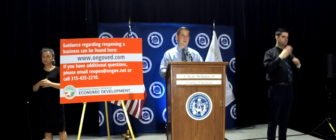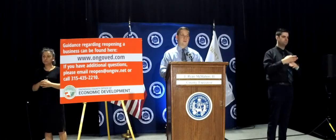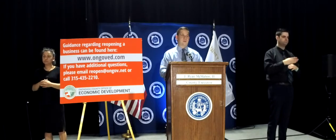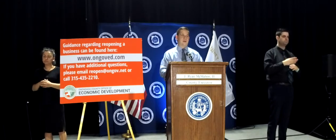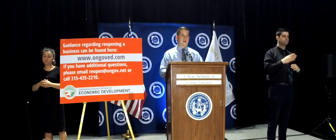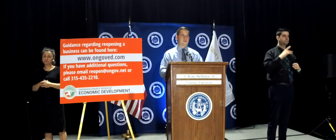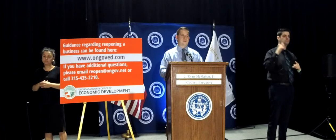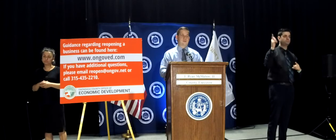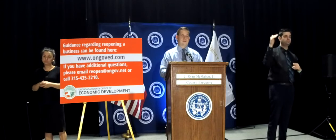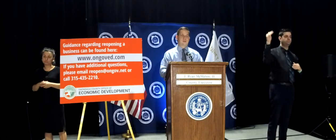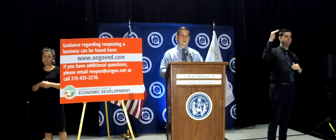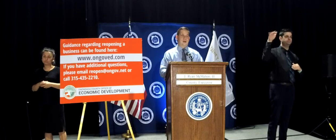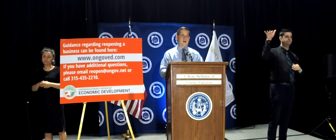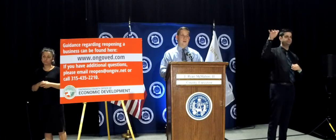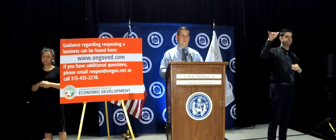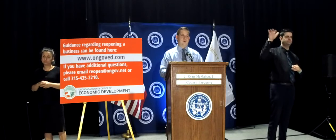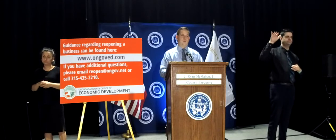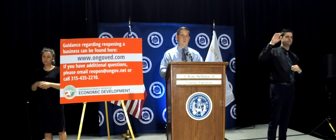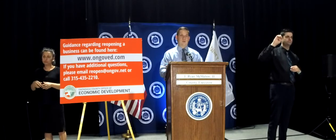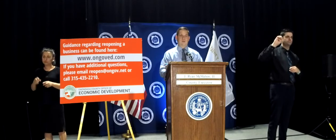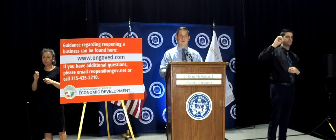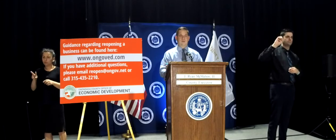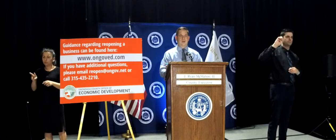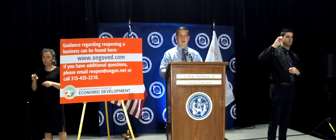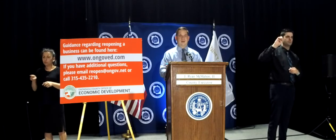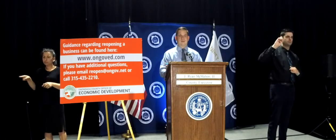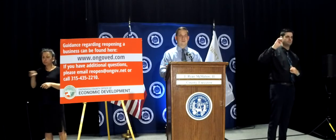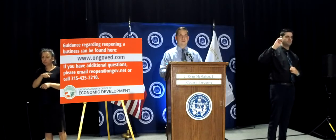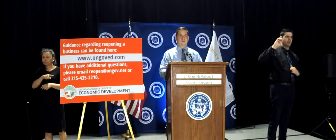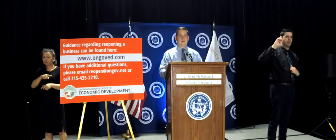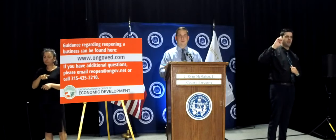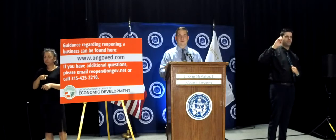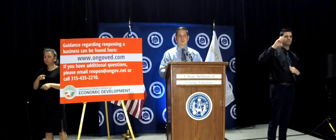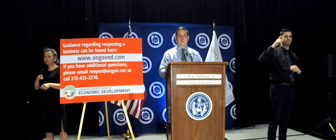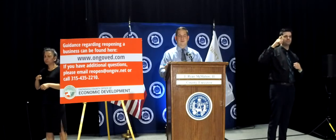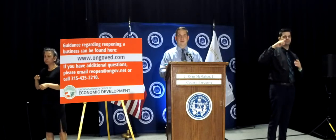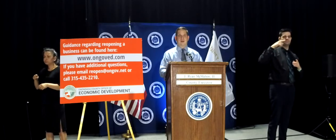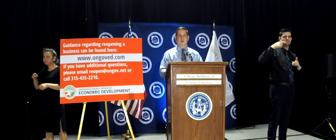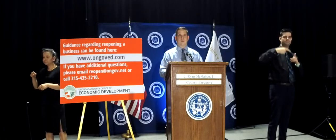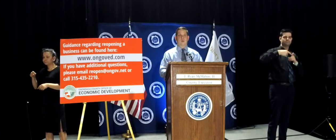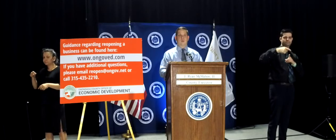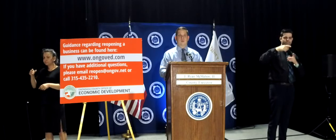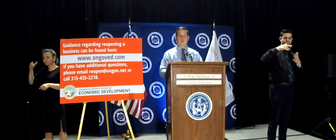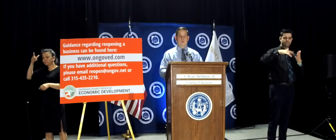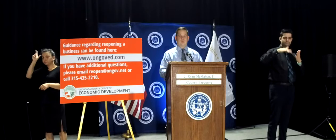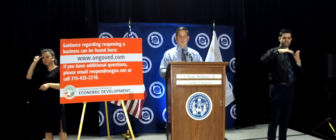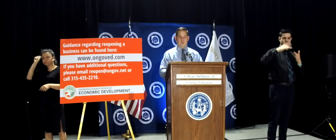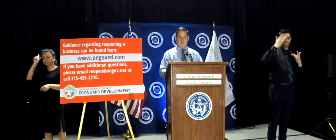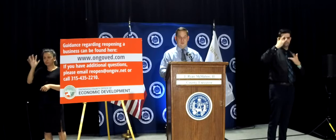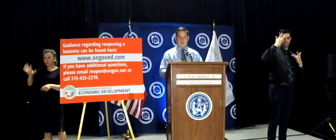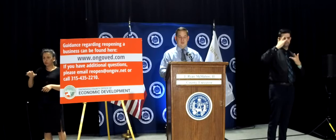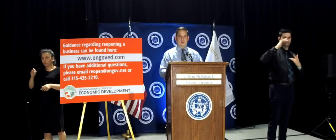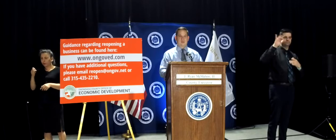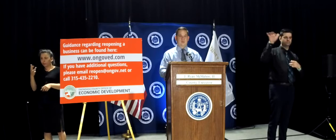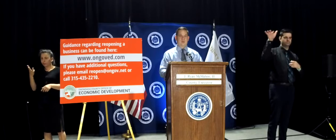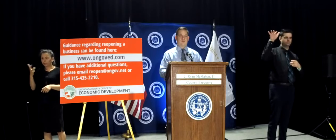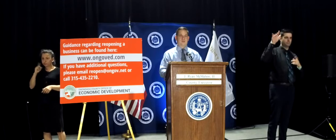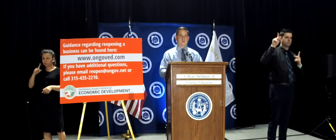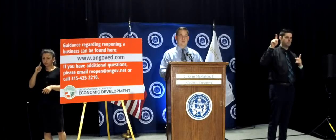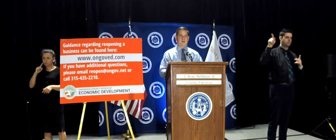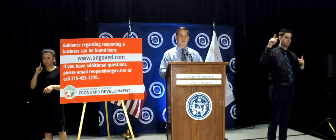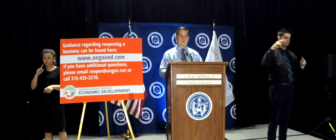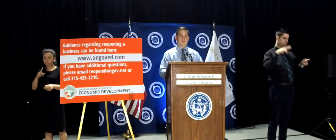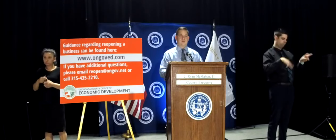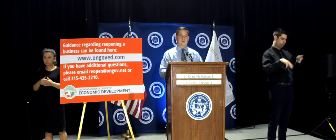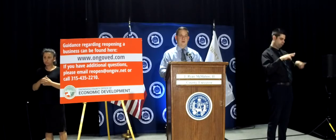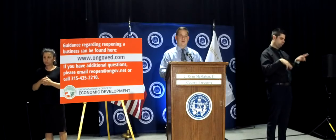some of these epidemiologists. But when we look at the numbers every day, what are you going to say? 3 community